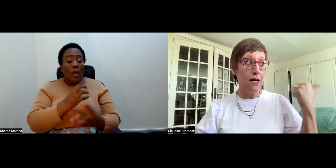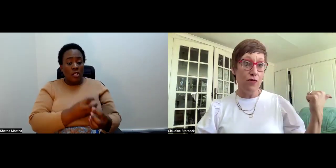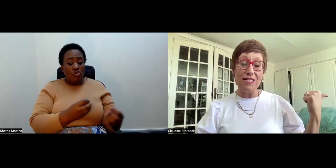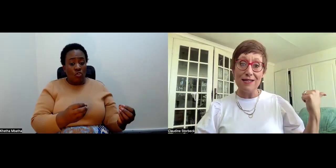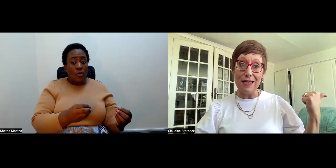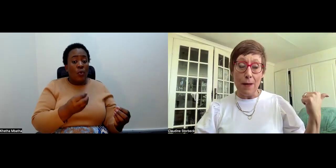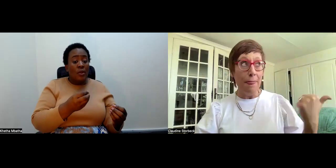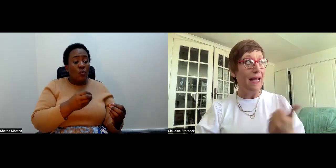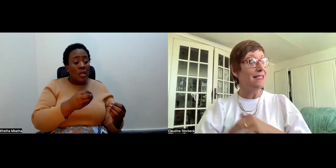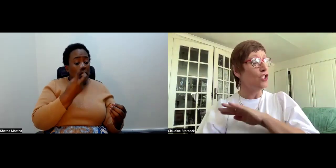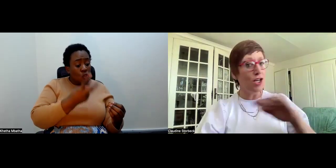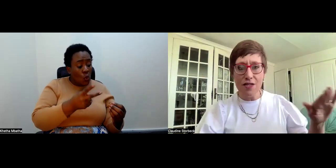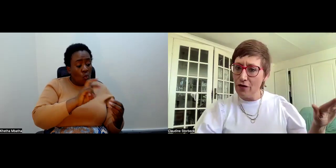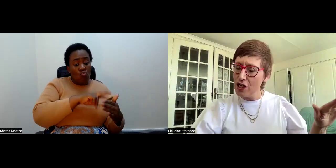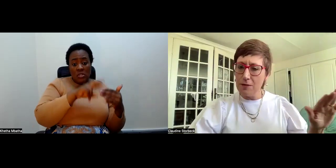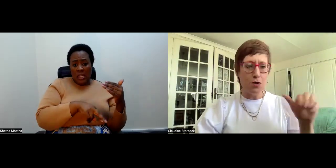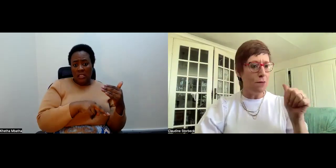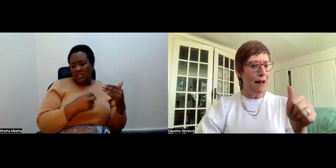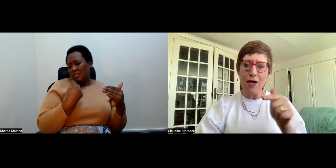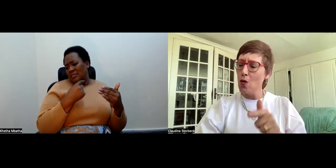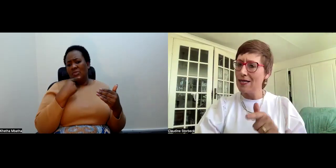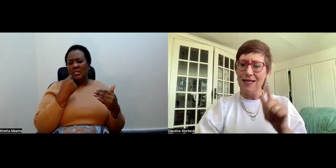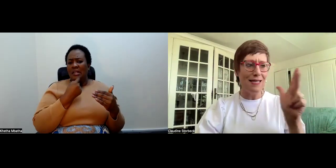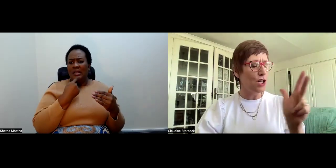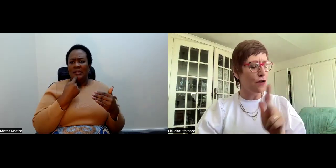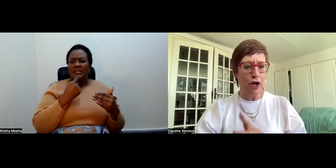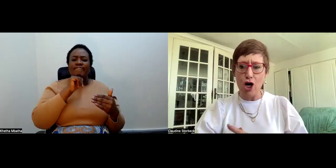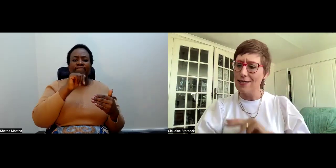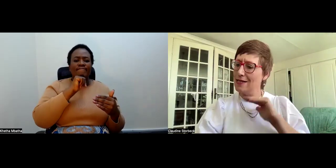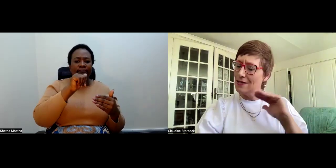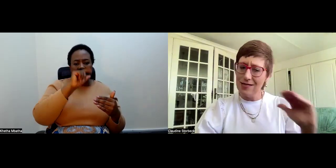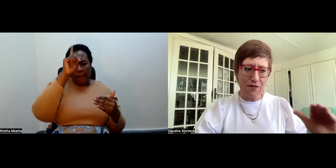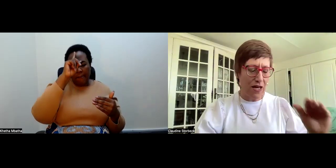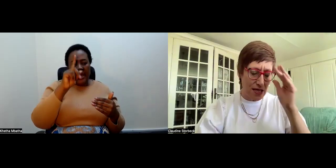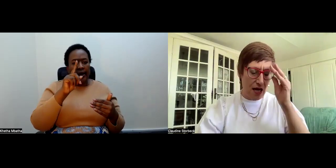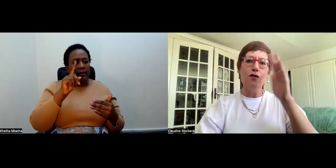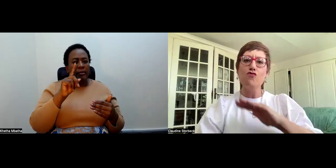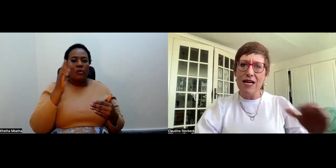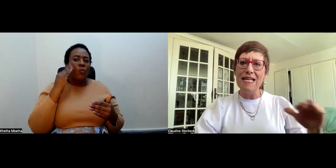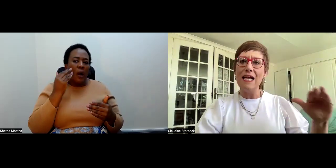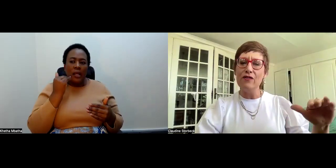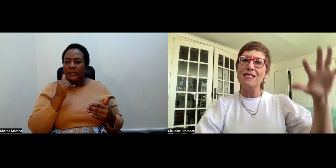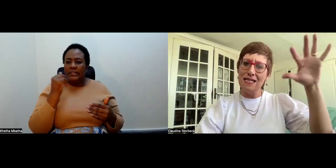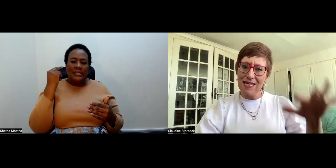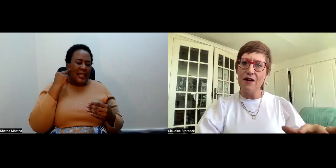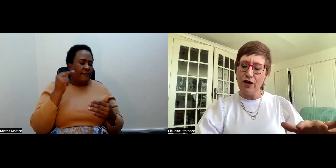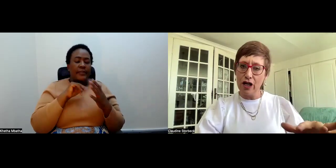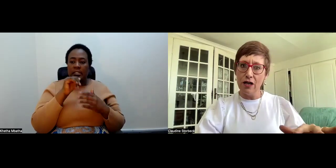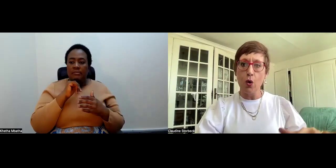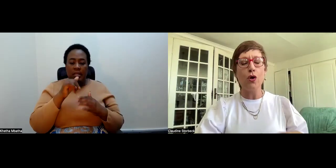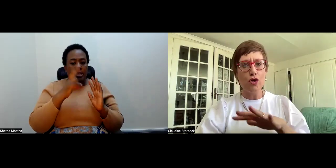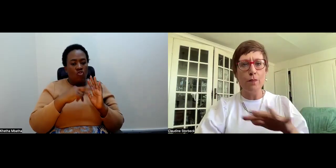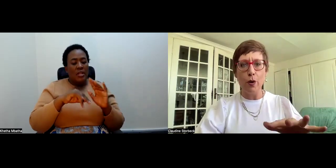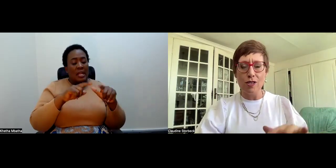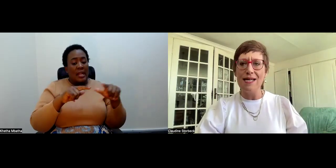results recently, it did not differentiate between black and white kids, English and Afrikaans kids, deaf kids. The reading levels in South